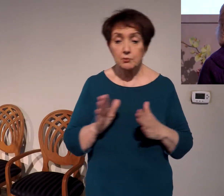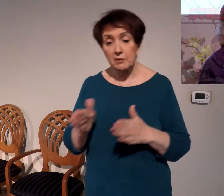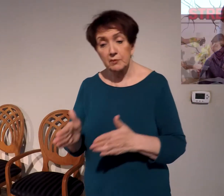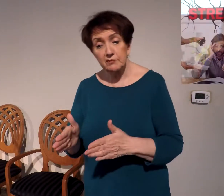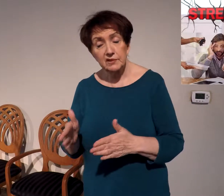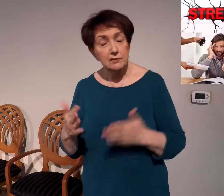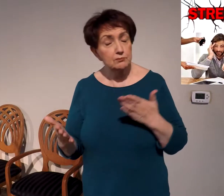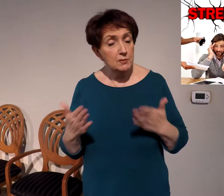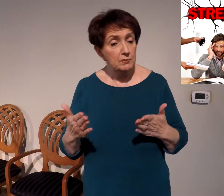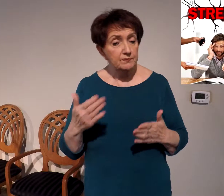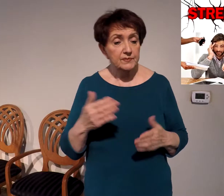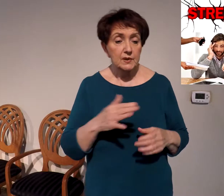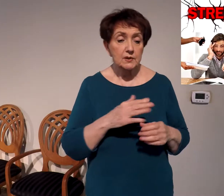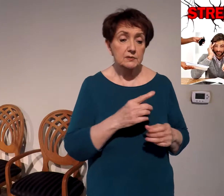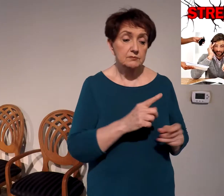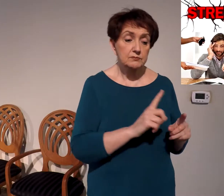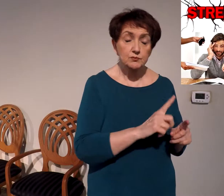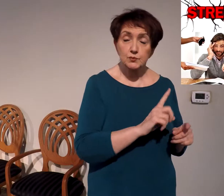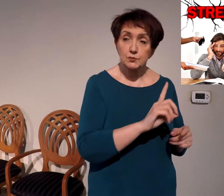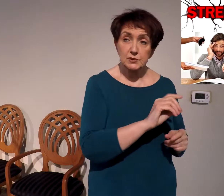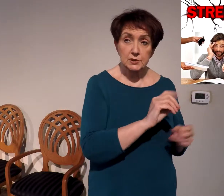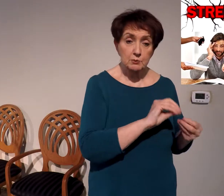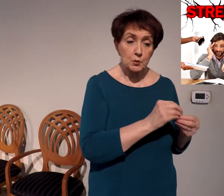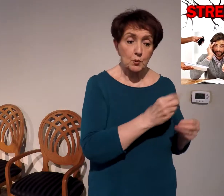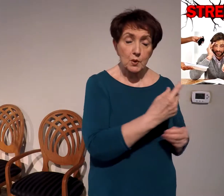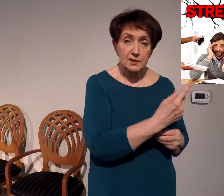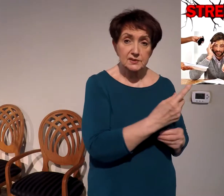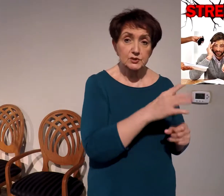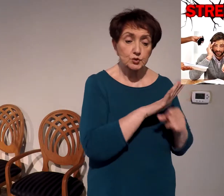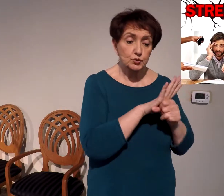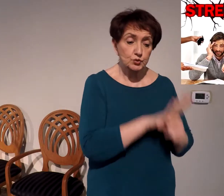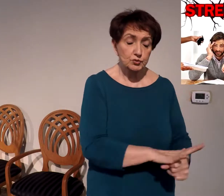that is stress and anxiety.